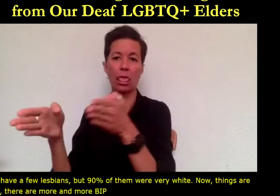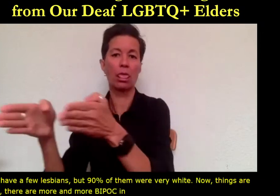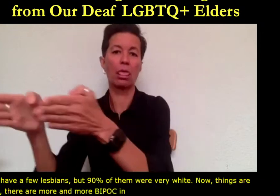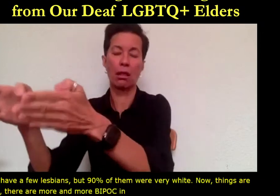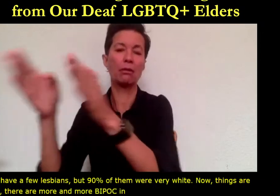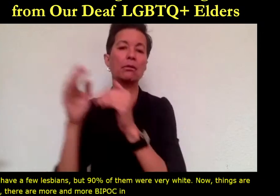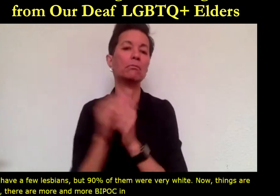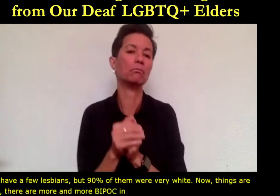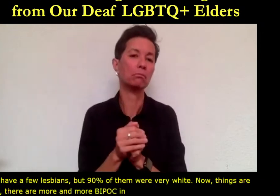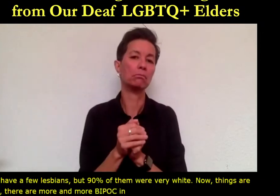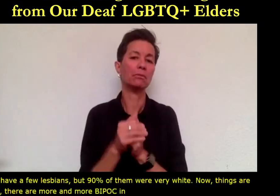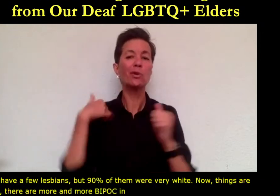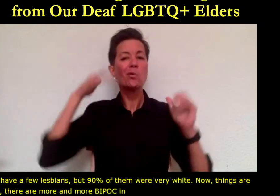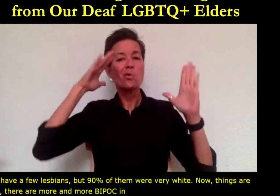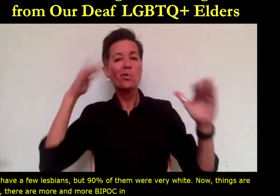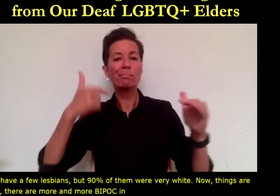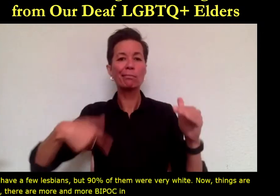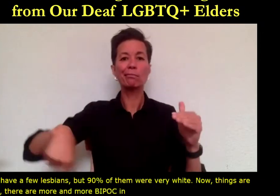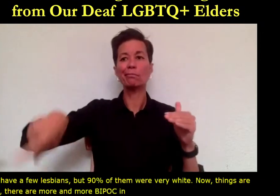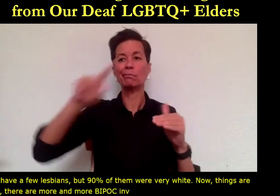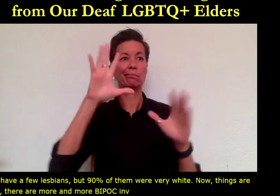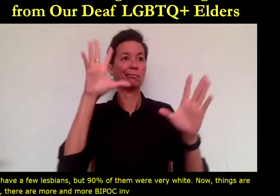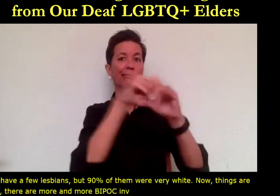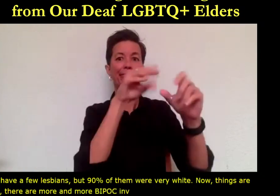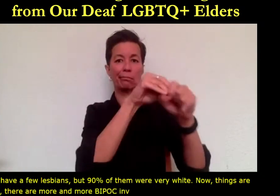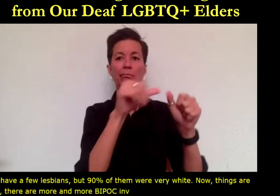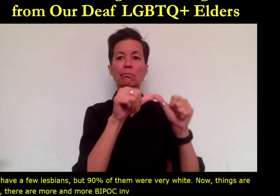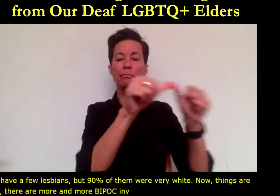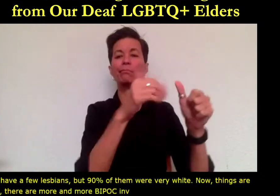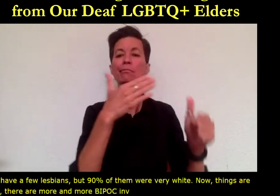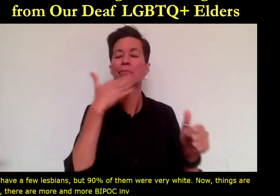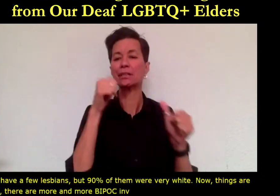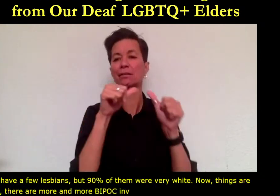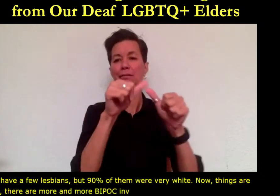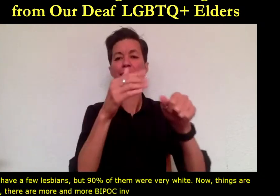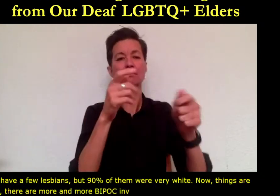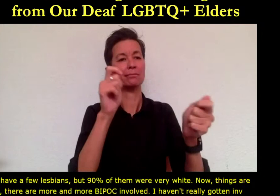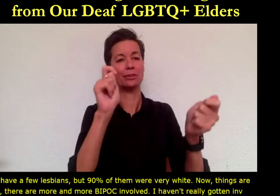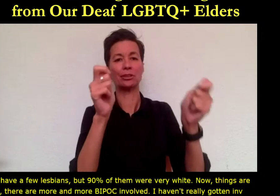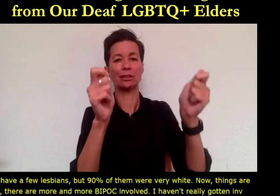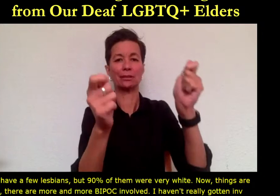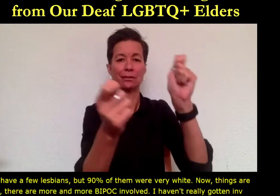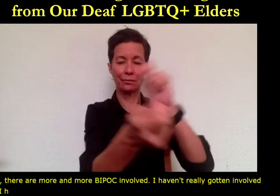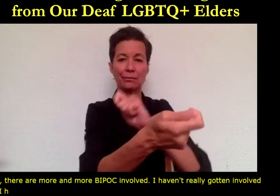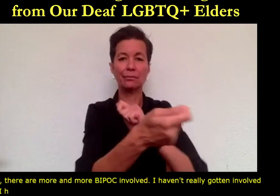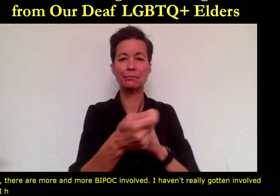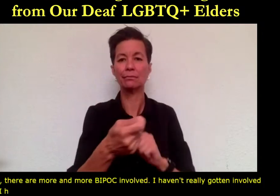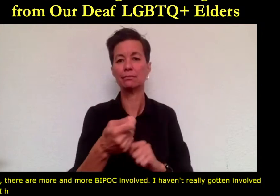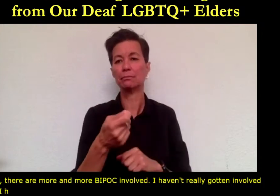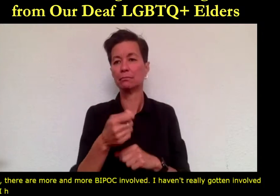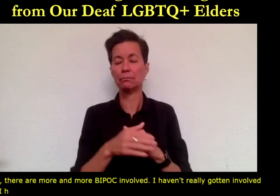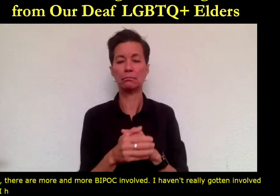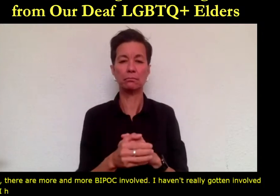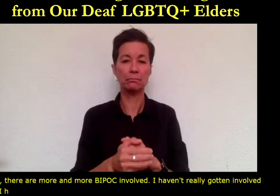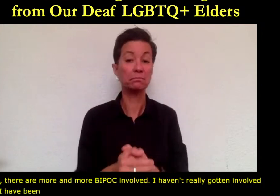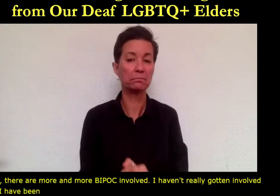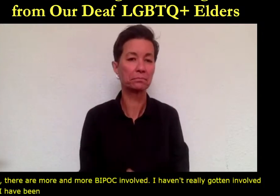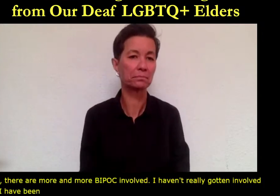covid everything kind of changed and my uh focus changed you know and i think it's better you know now things